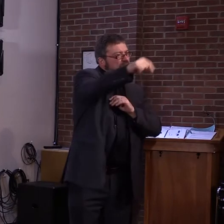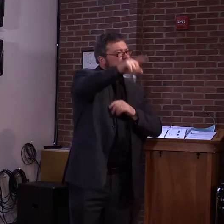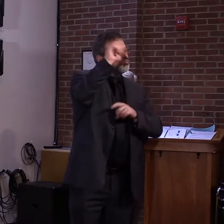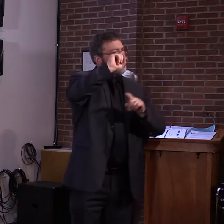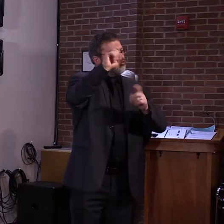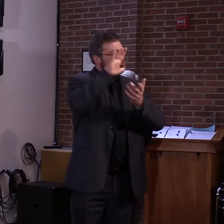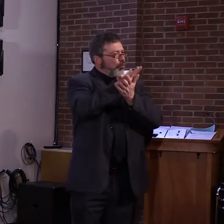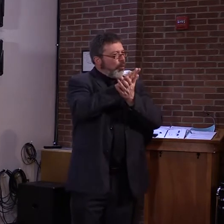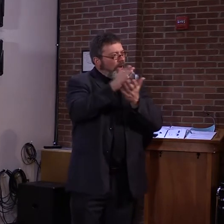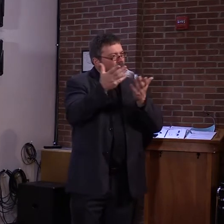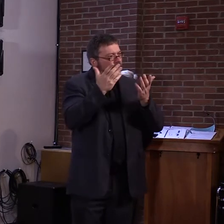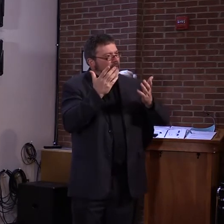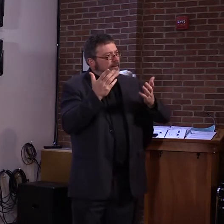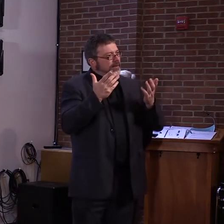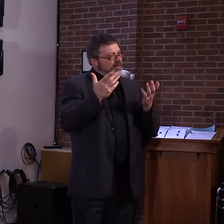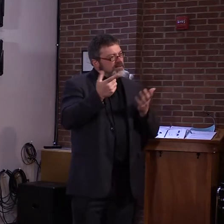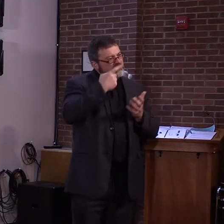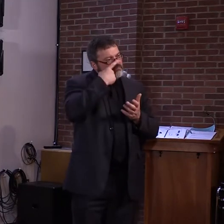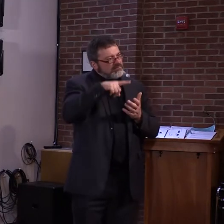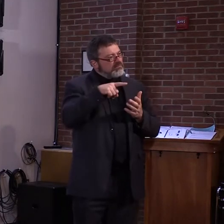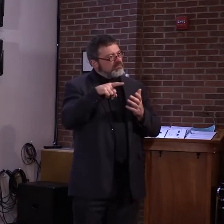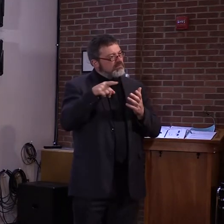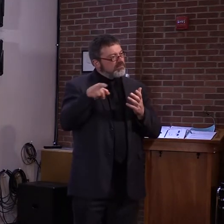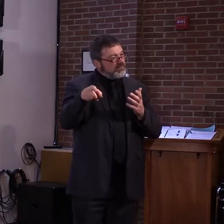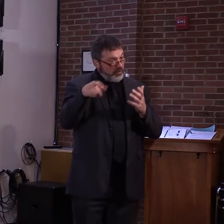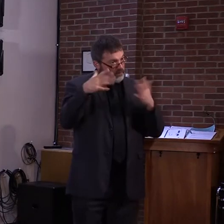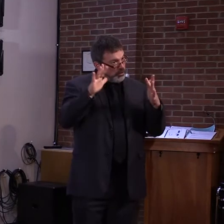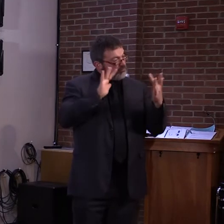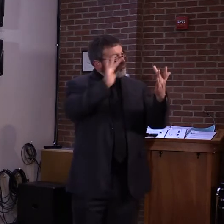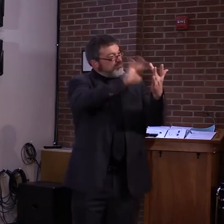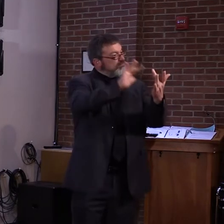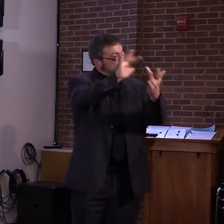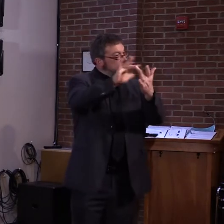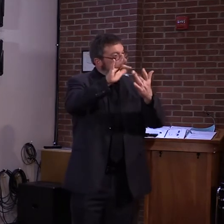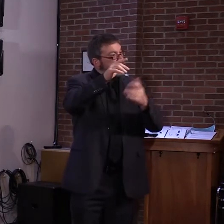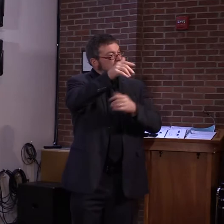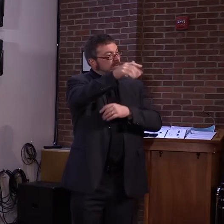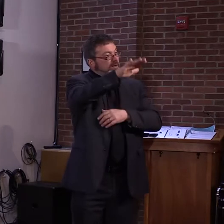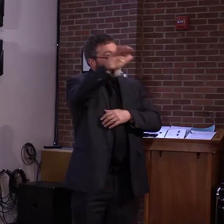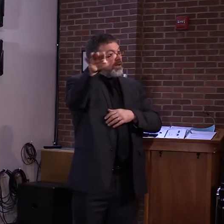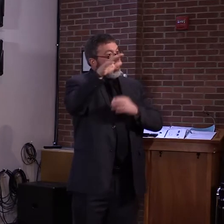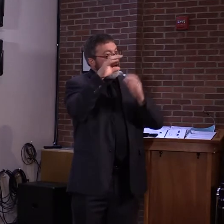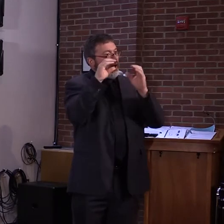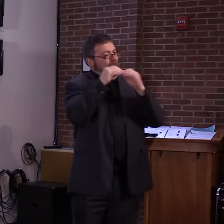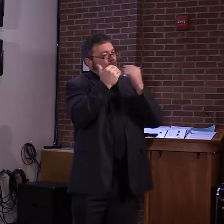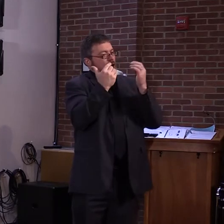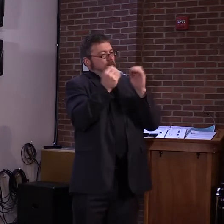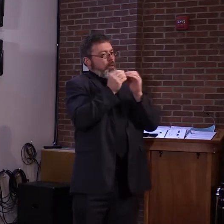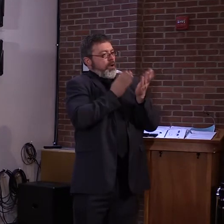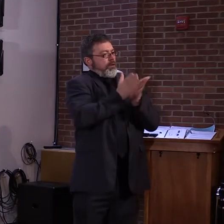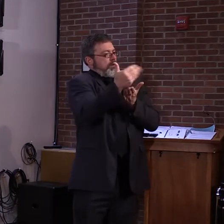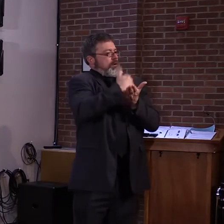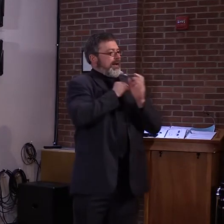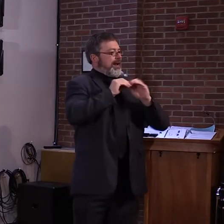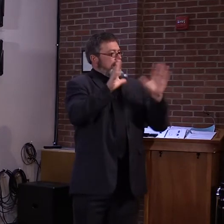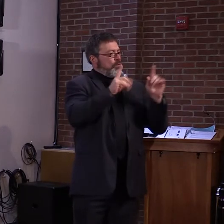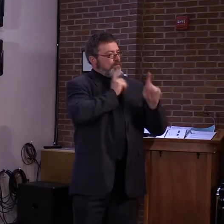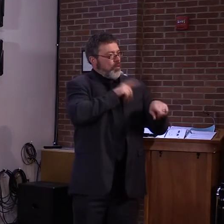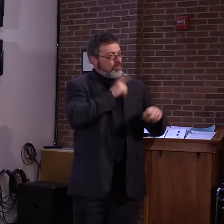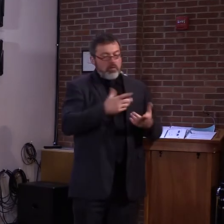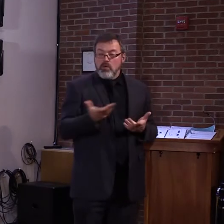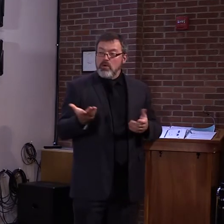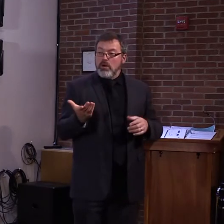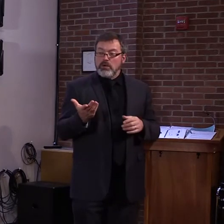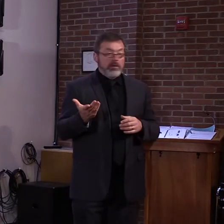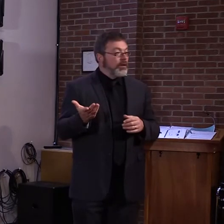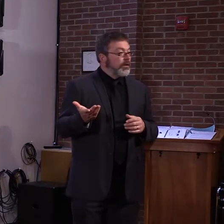Have you reached out to anybody on the transparency side? I know you have your usual people that want things kept confidential working for you,